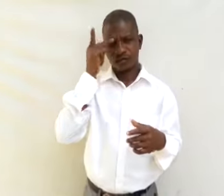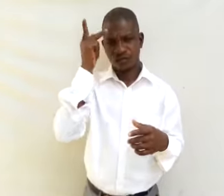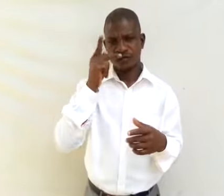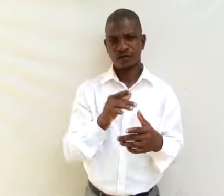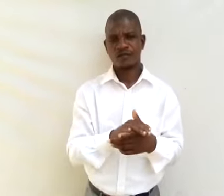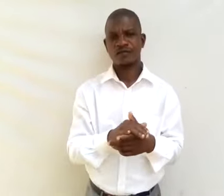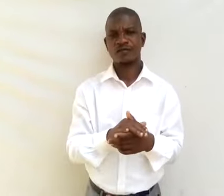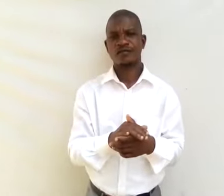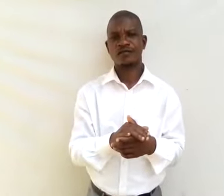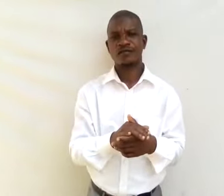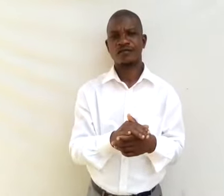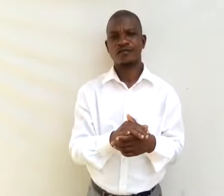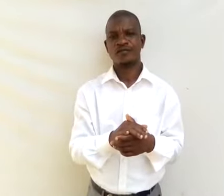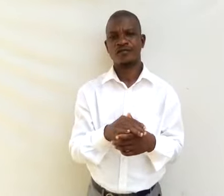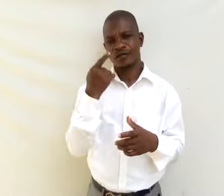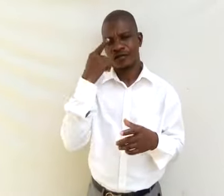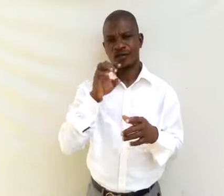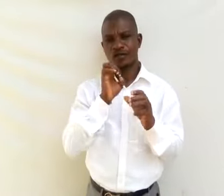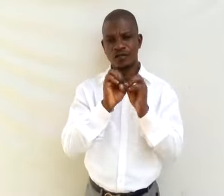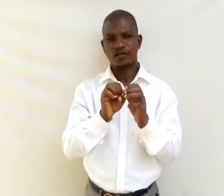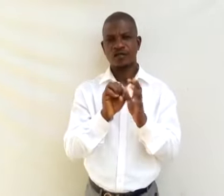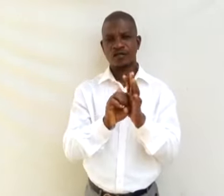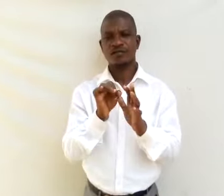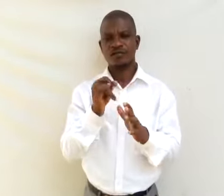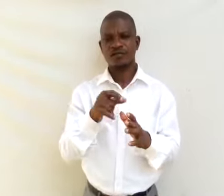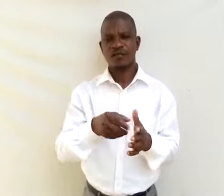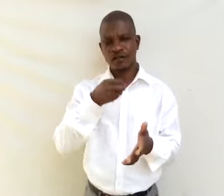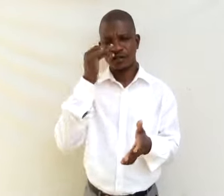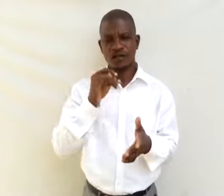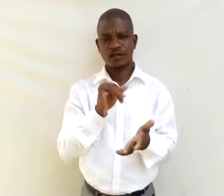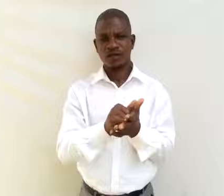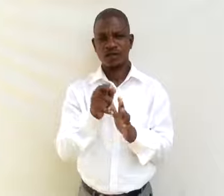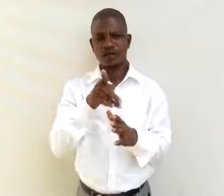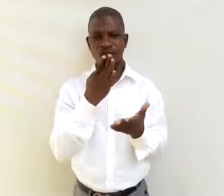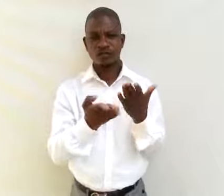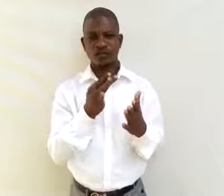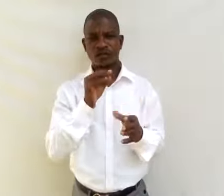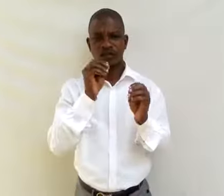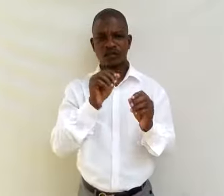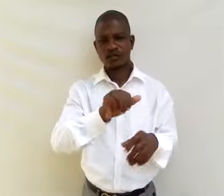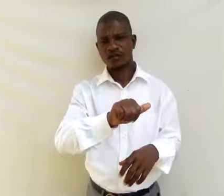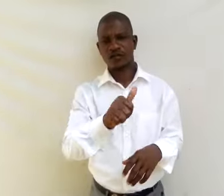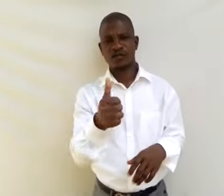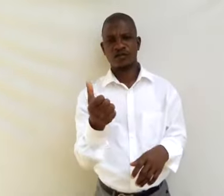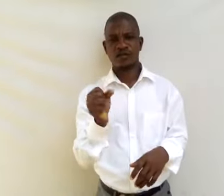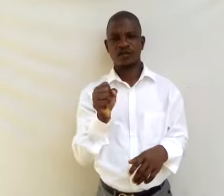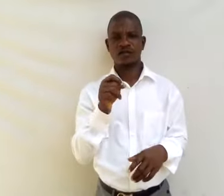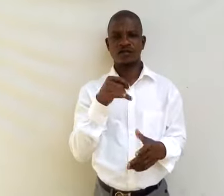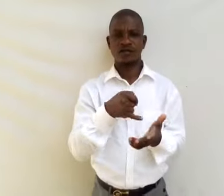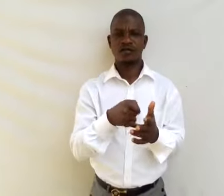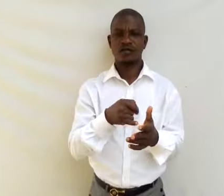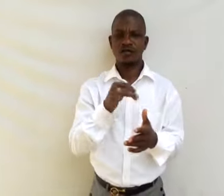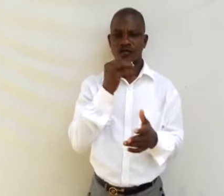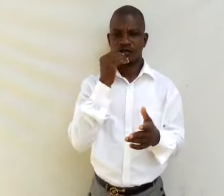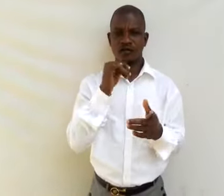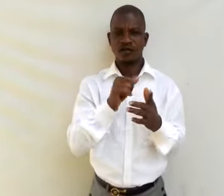purpose. For example, learn that you may teach others. Eat that you may live.